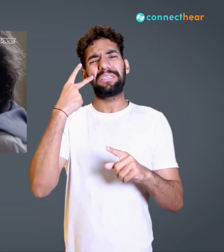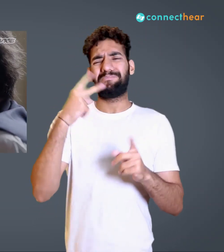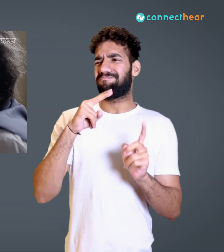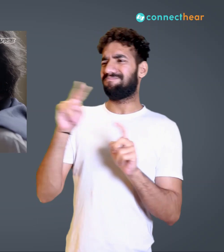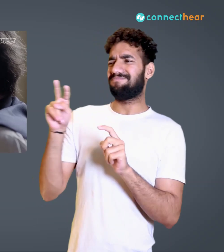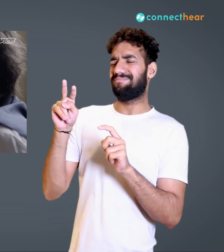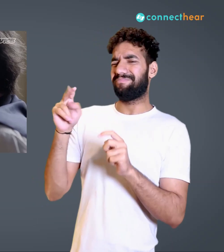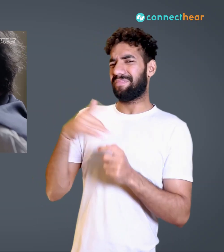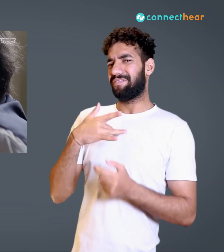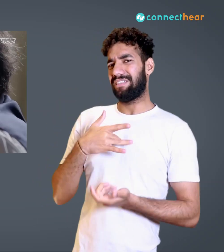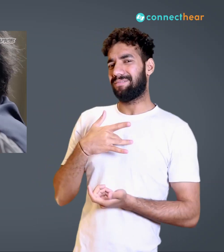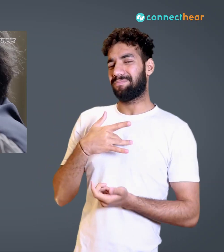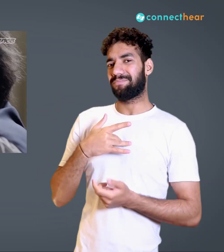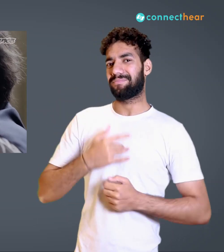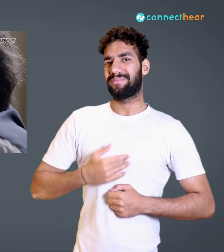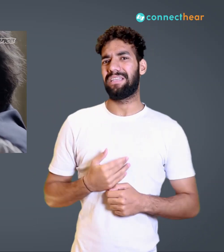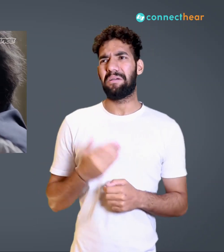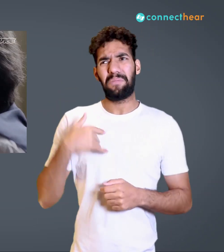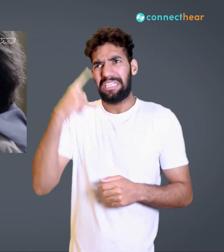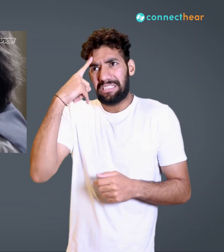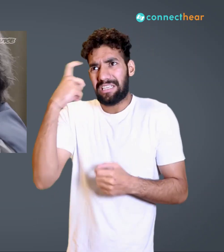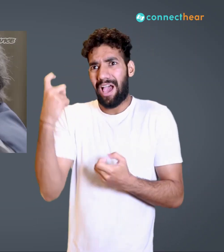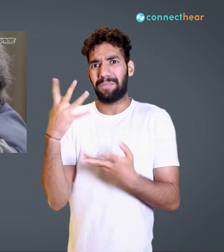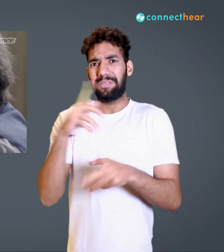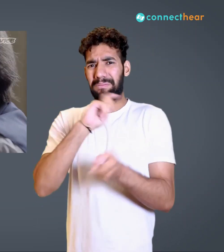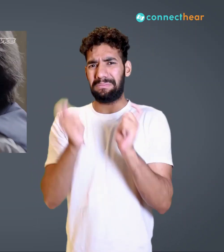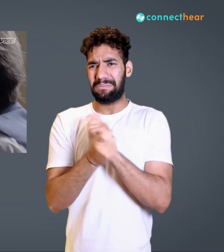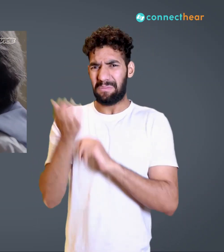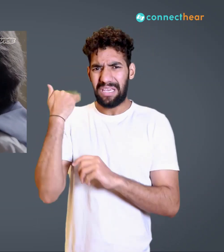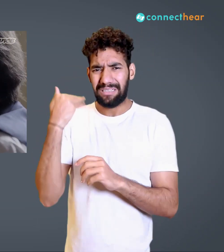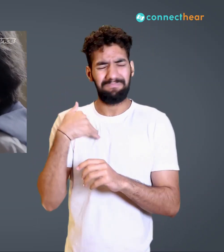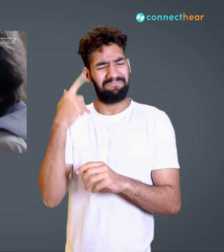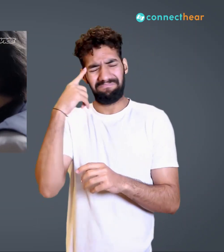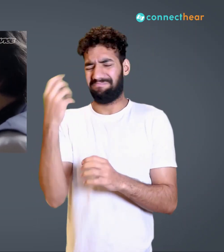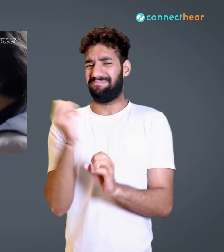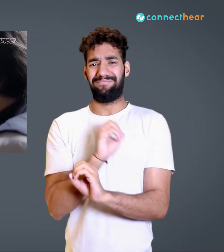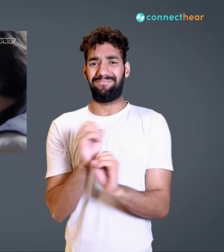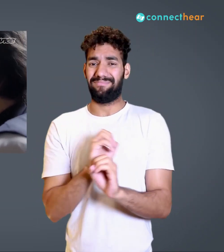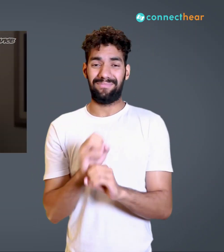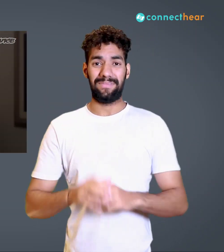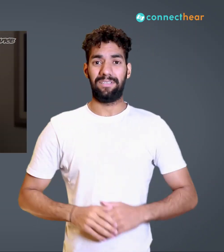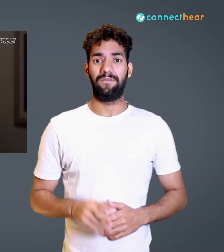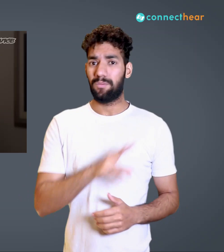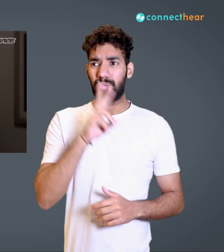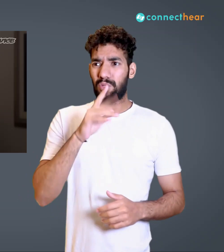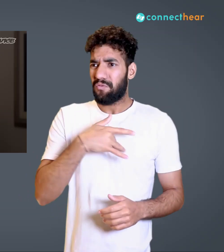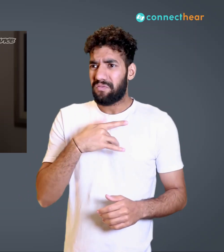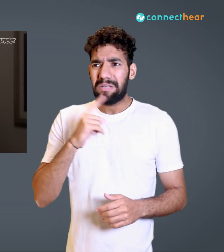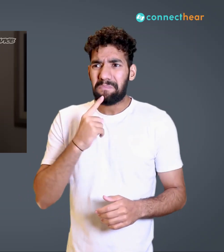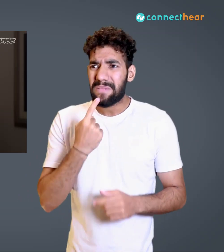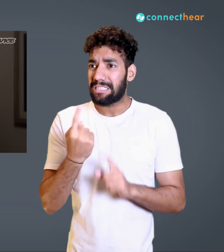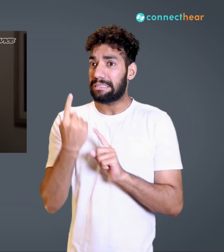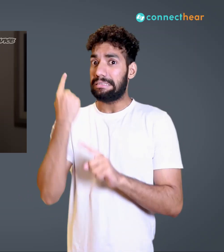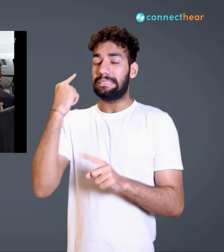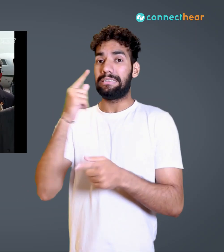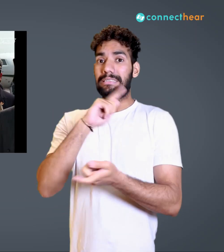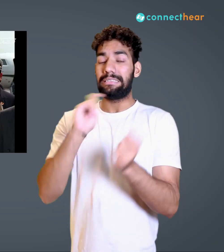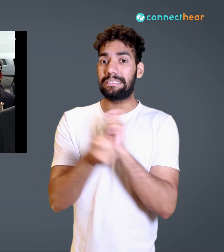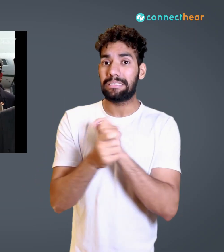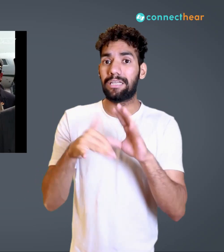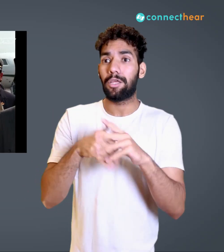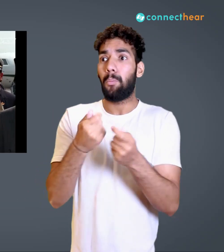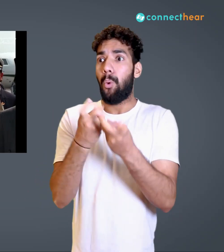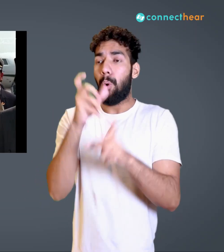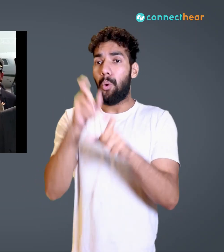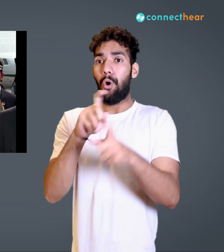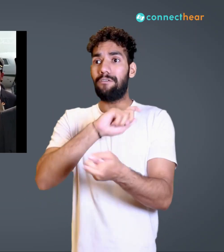look upon that life and, I don't even remember it. It means nothing to me. Really? There's not a tiny part of you that misses it? So many